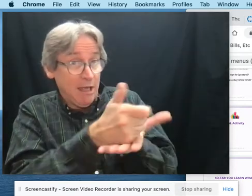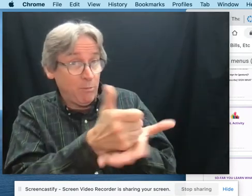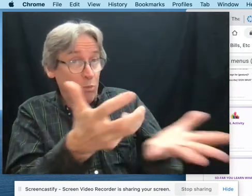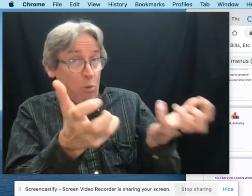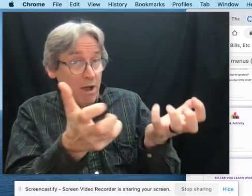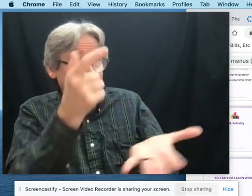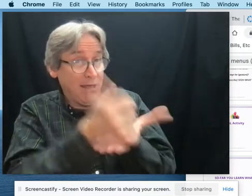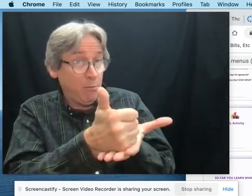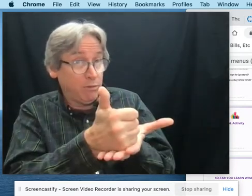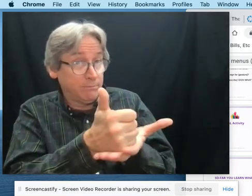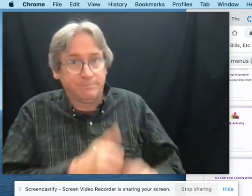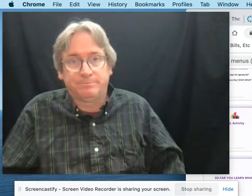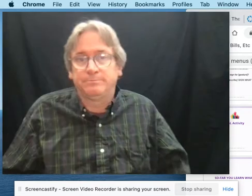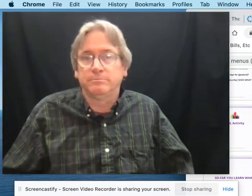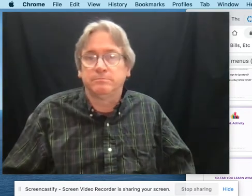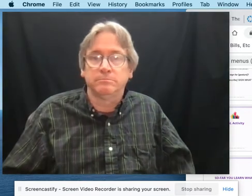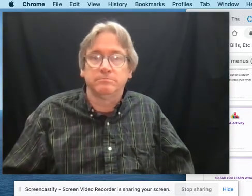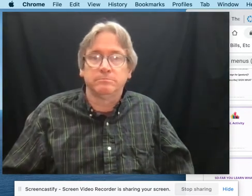Need help, want help.